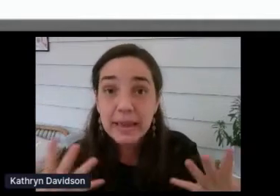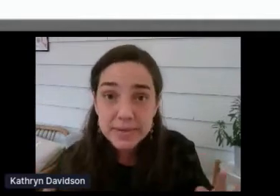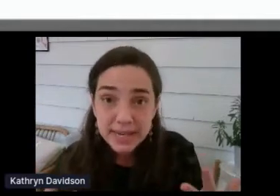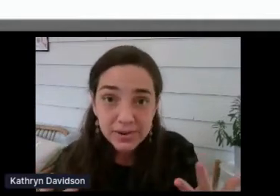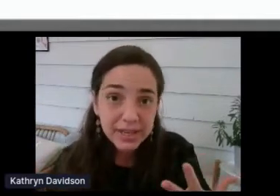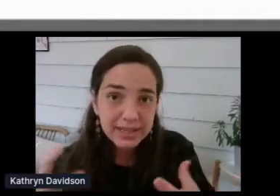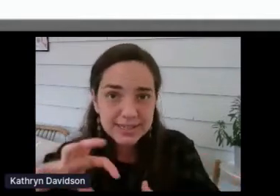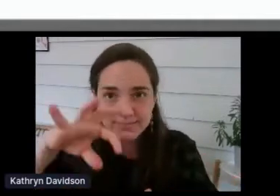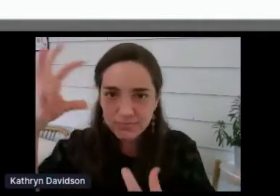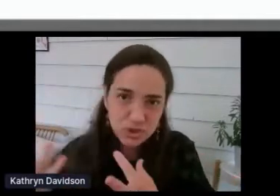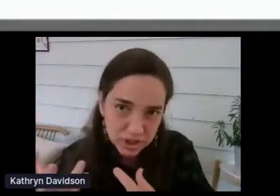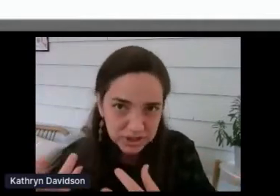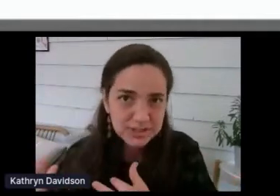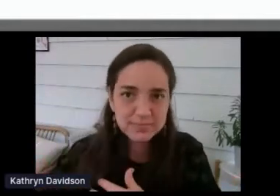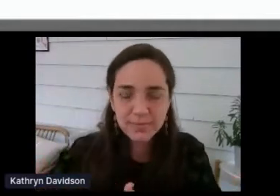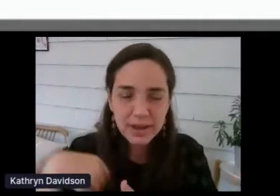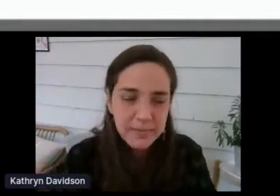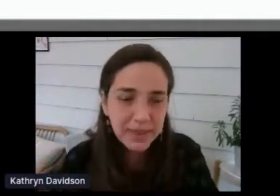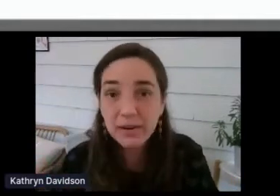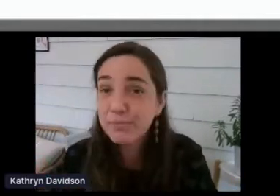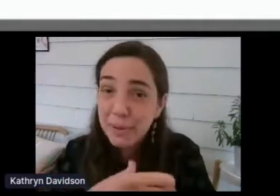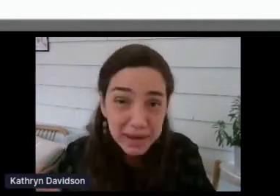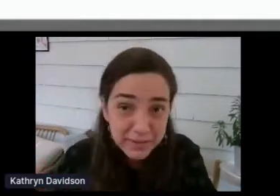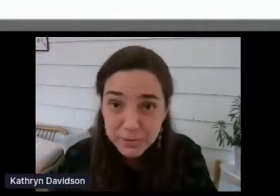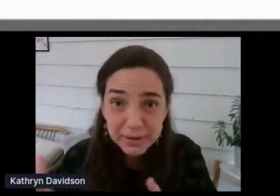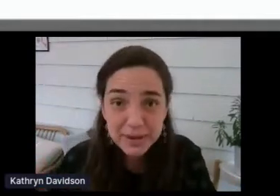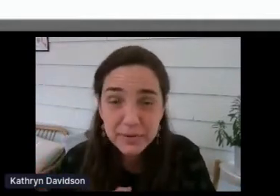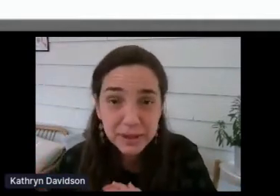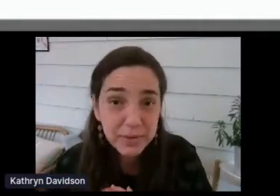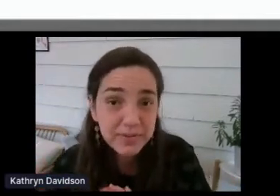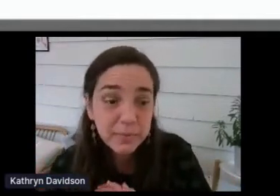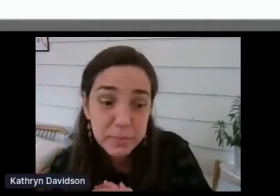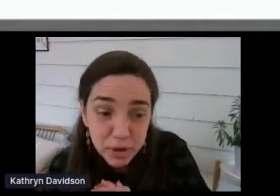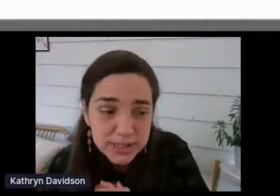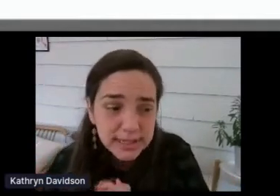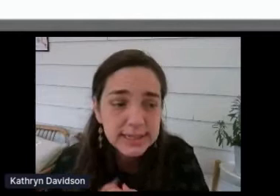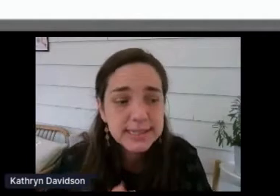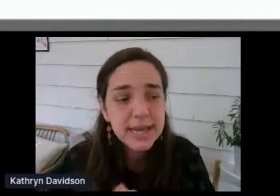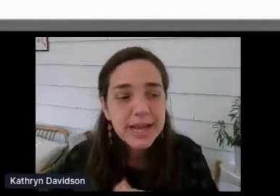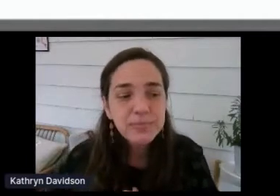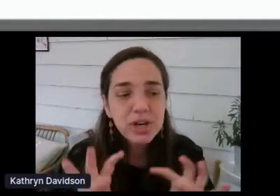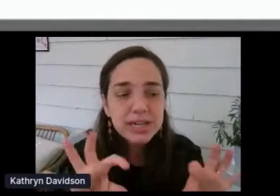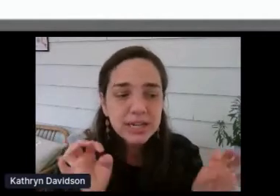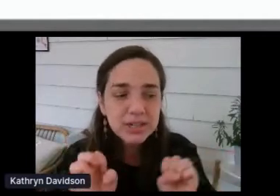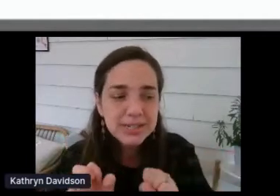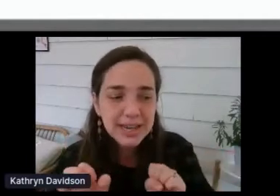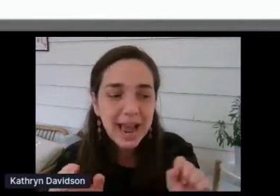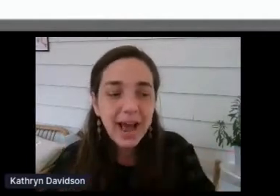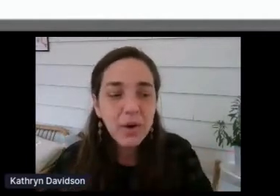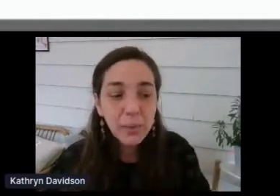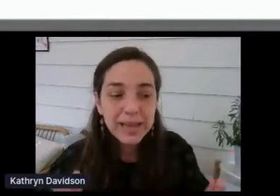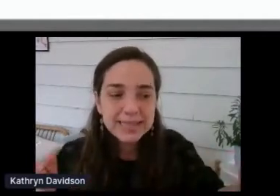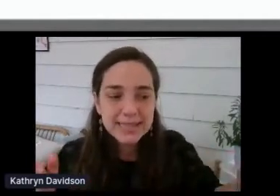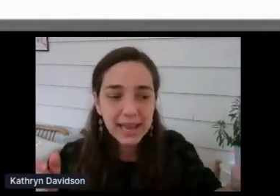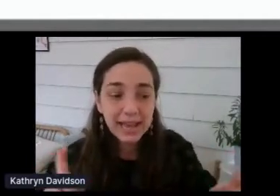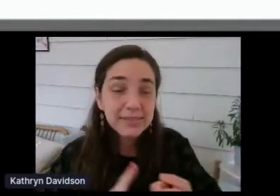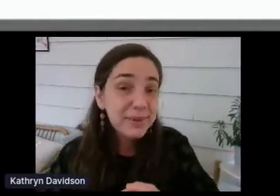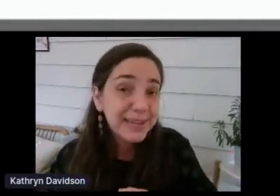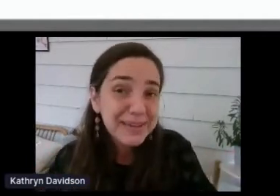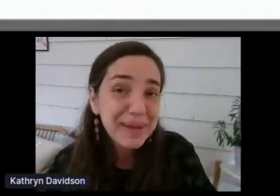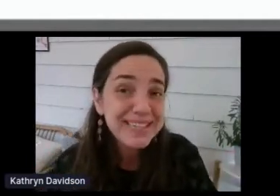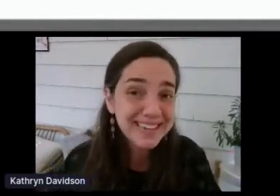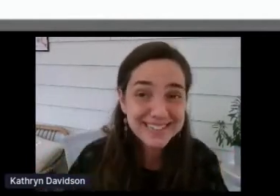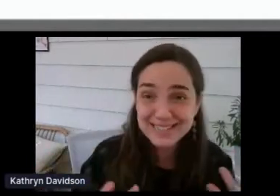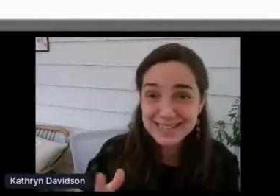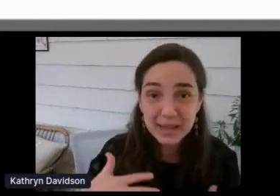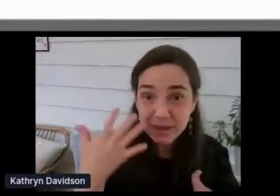lot of lambda calculus structures that many of you might be familiar with from computer science, trying to understand how we can say